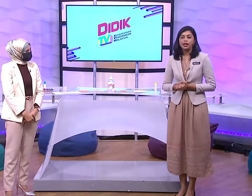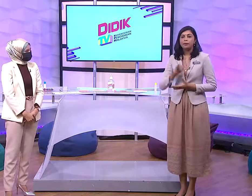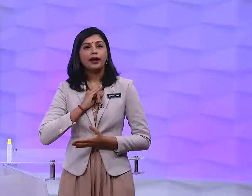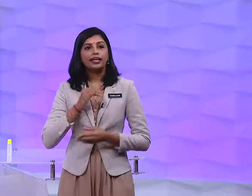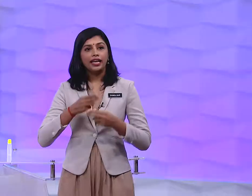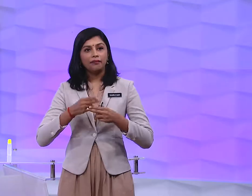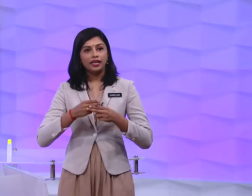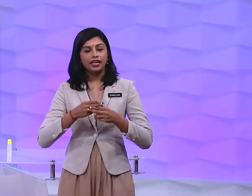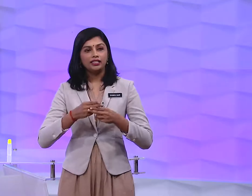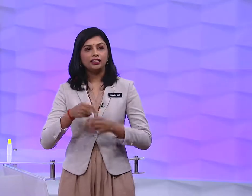My name is